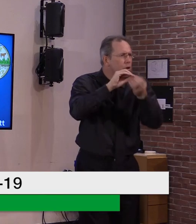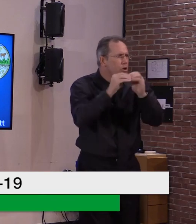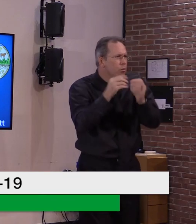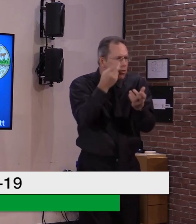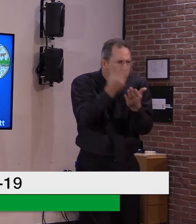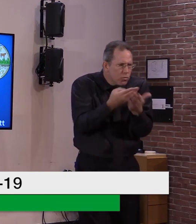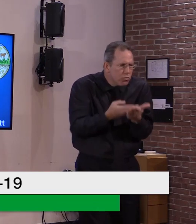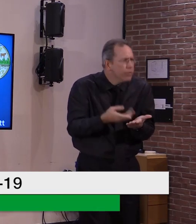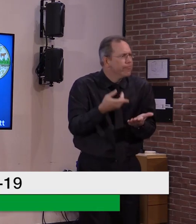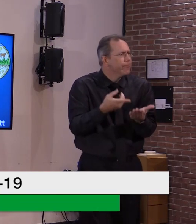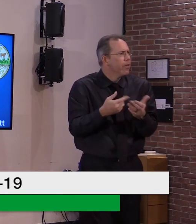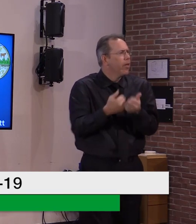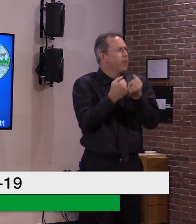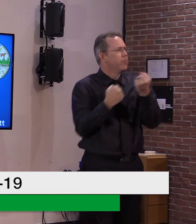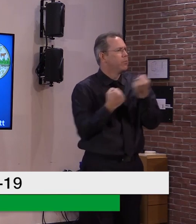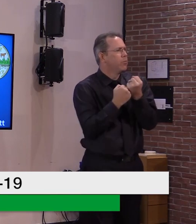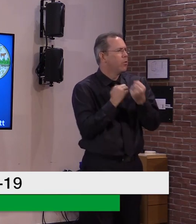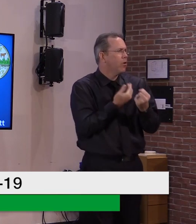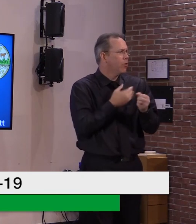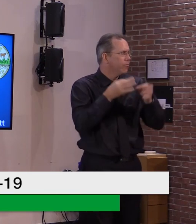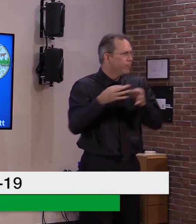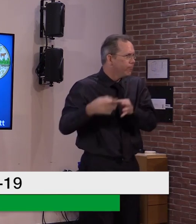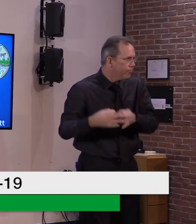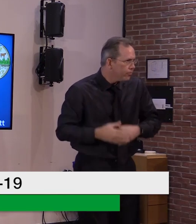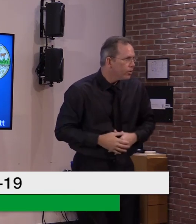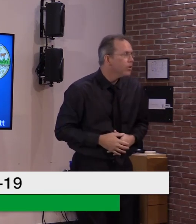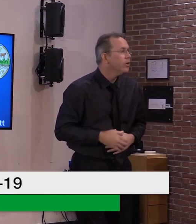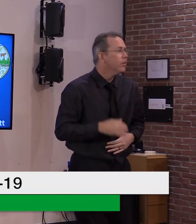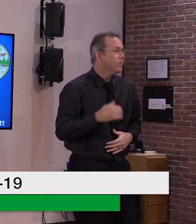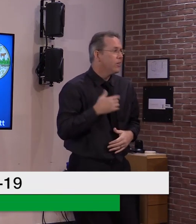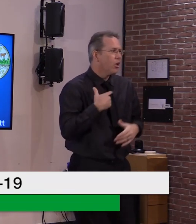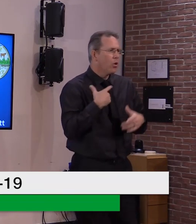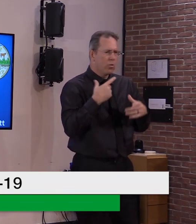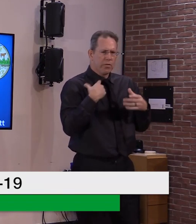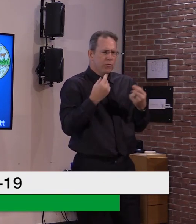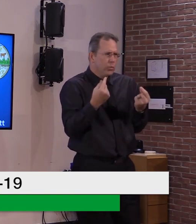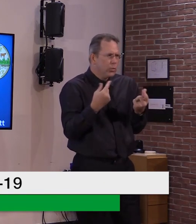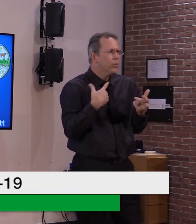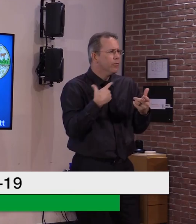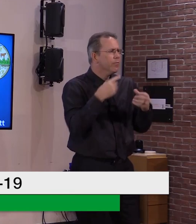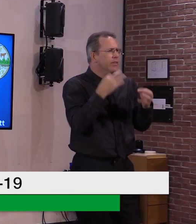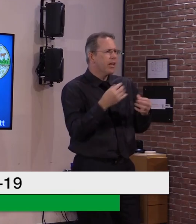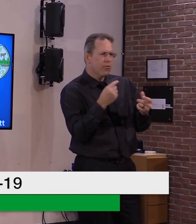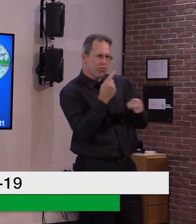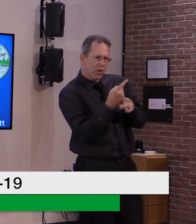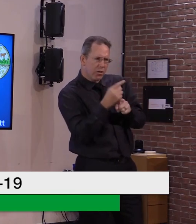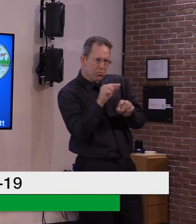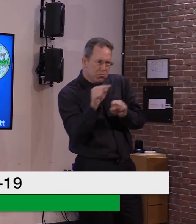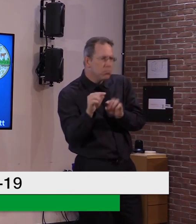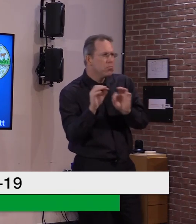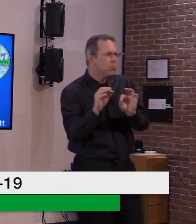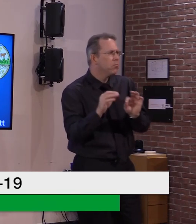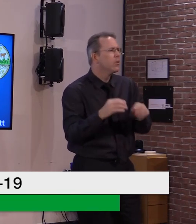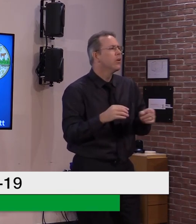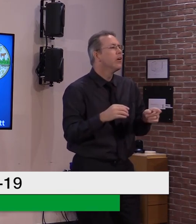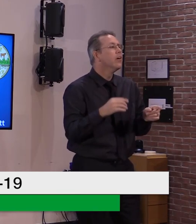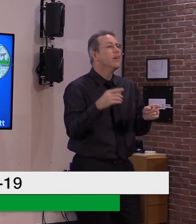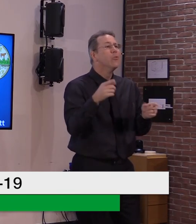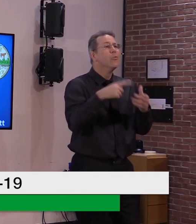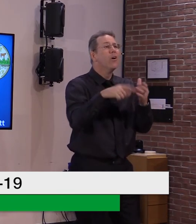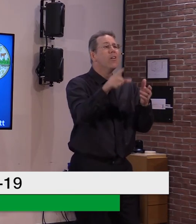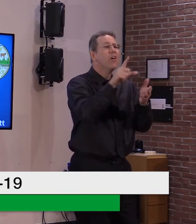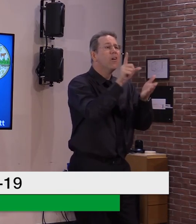decisions based on what we're seeing on the ground and i don't think the uh the reporter really going on on the ground here in